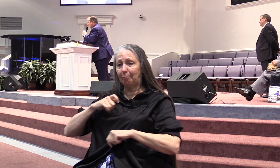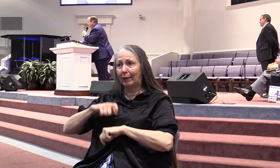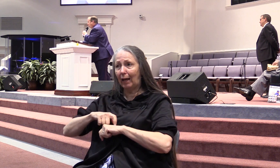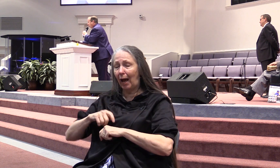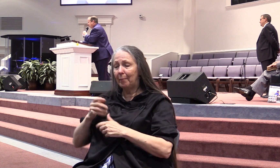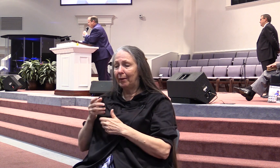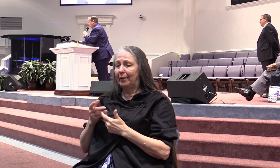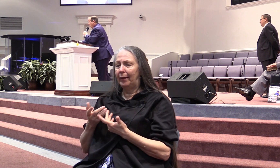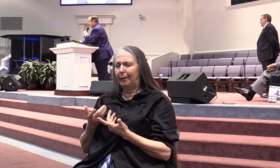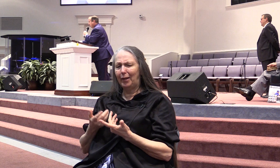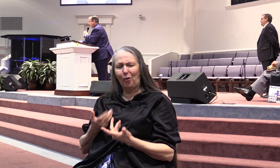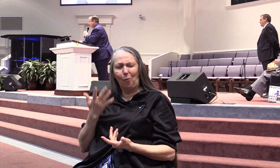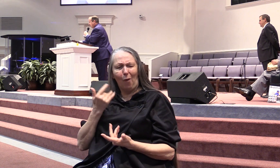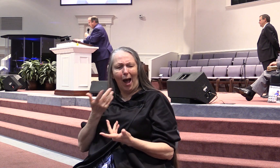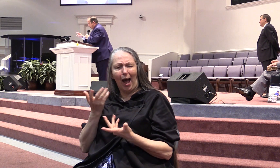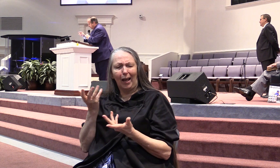people would call reasonable.